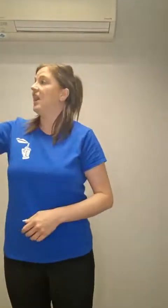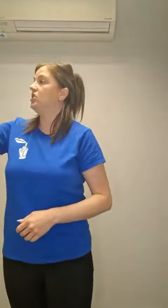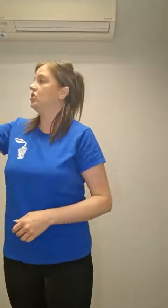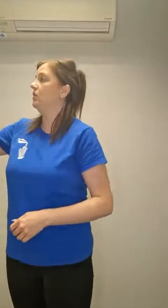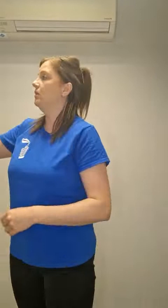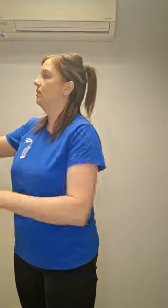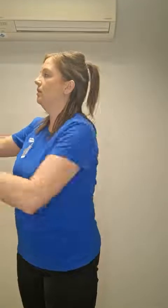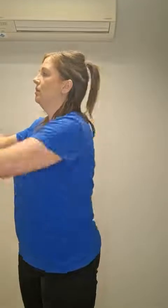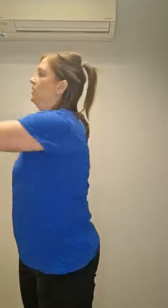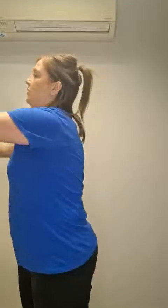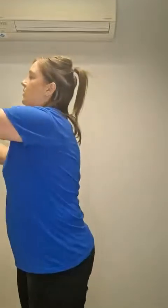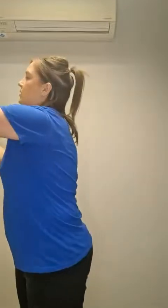orientation.